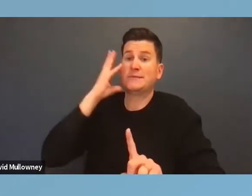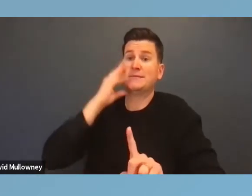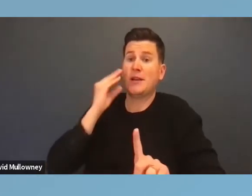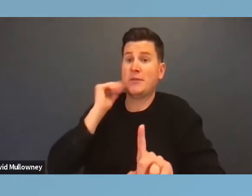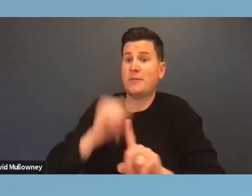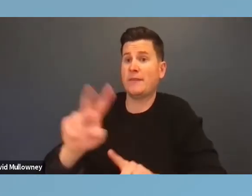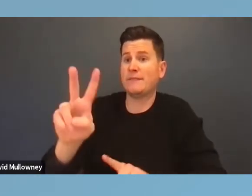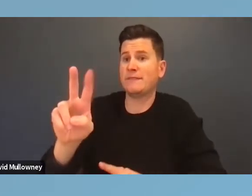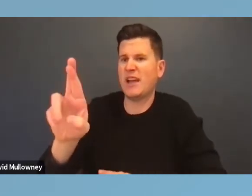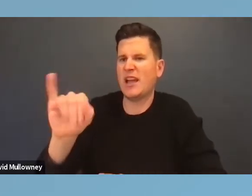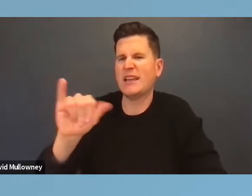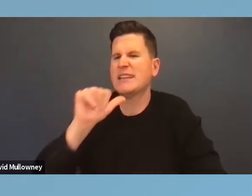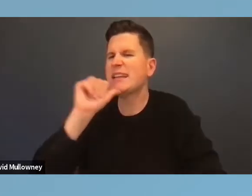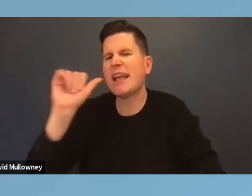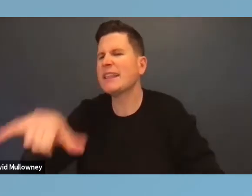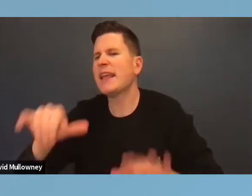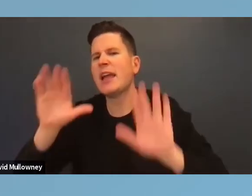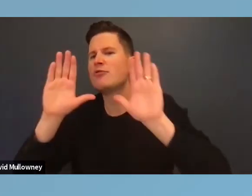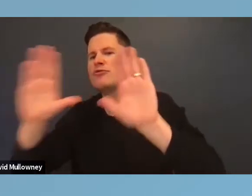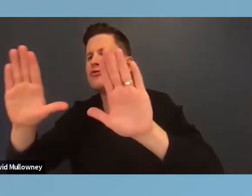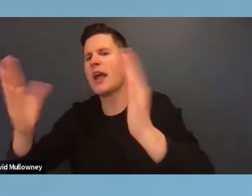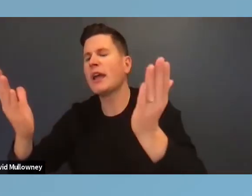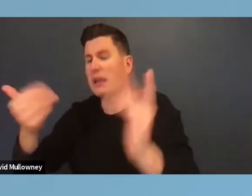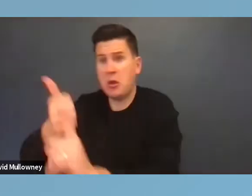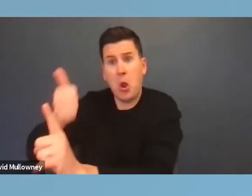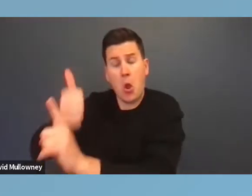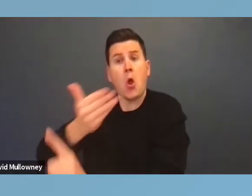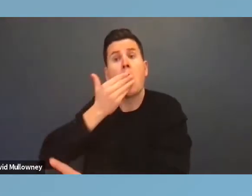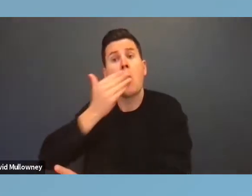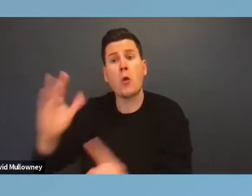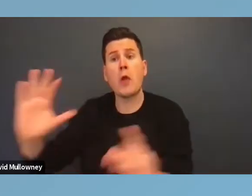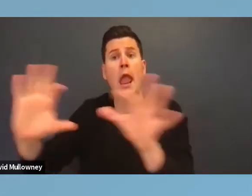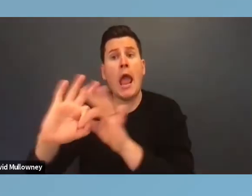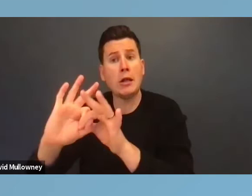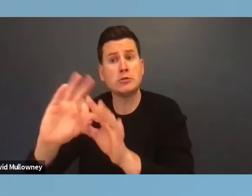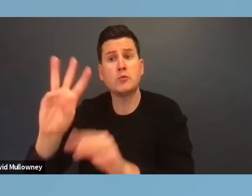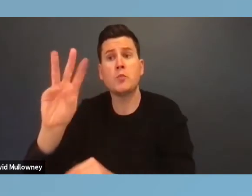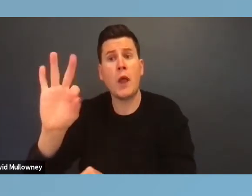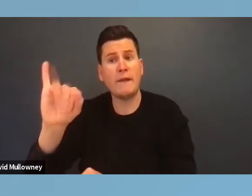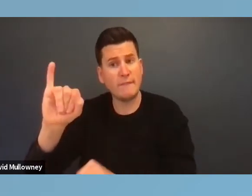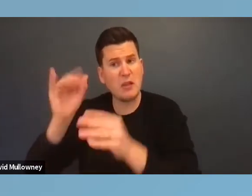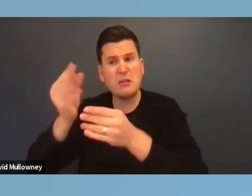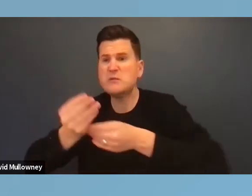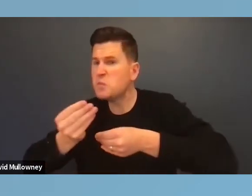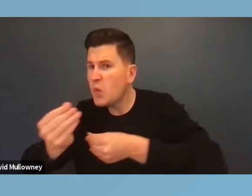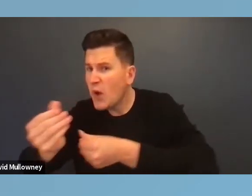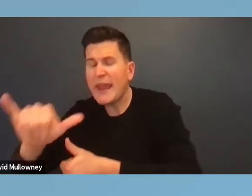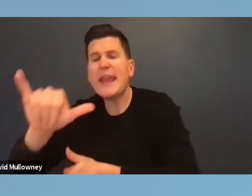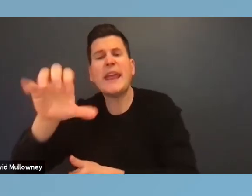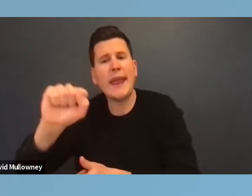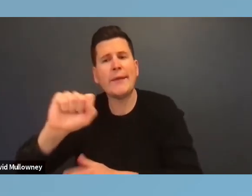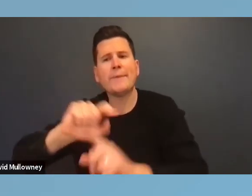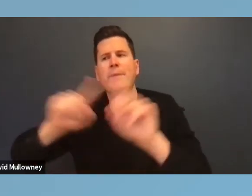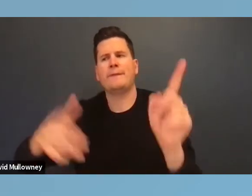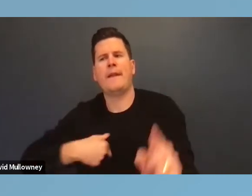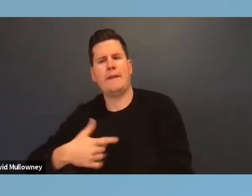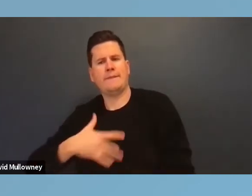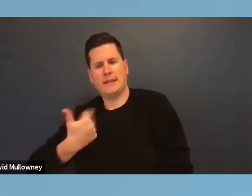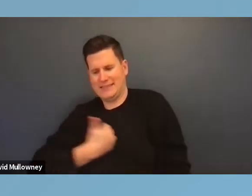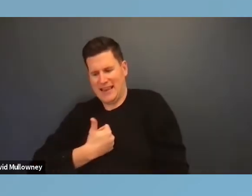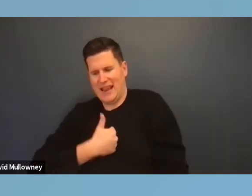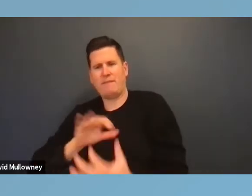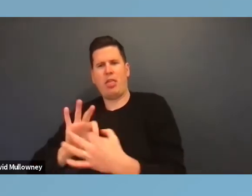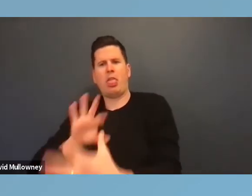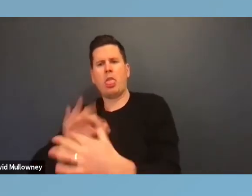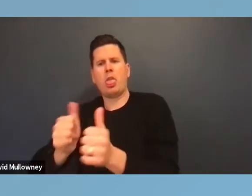My experience with VRI is that it's not that great. It's a great, like sometimes the connection is fine and the Wi-Fi is